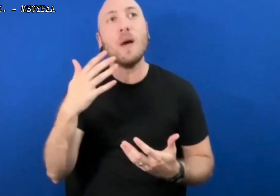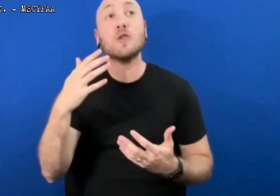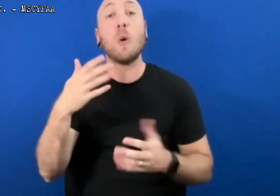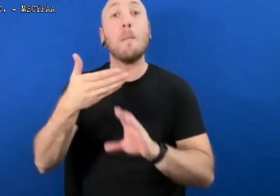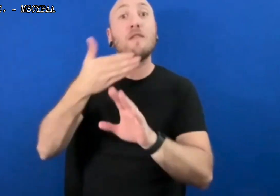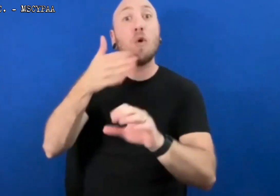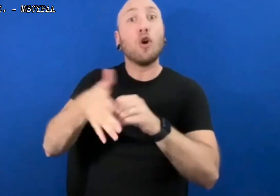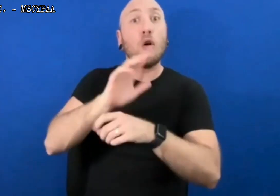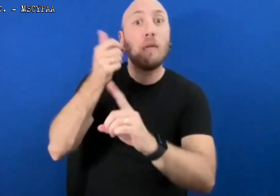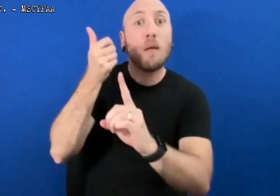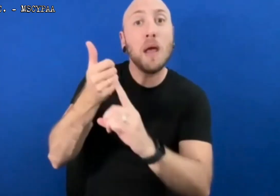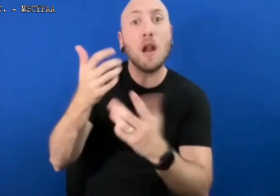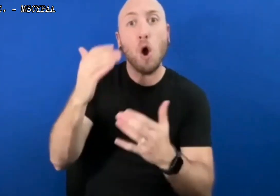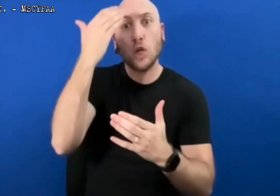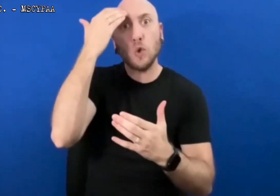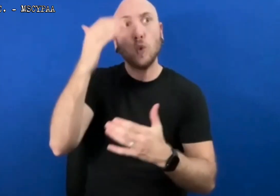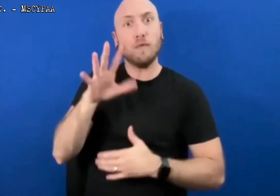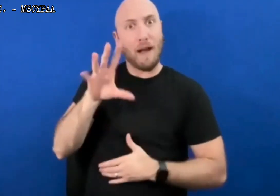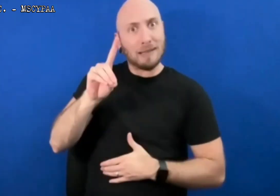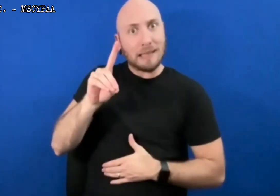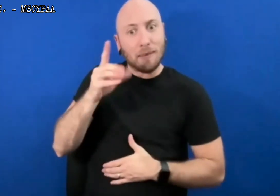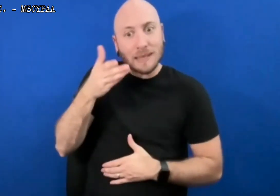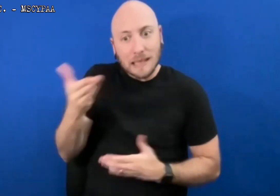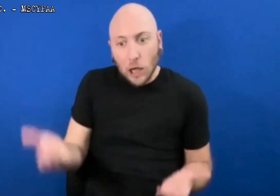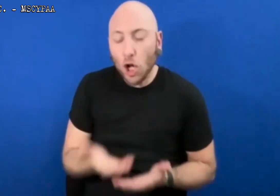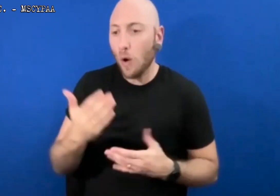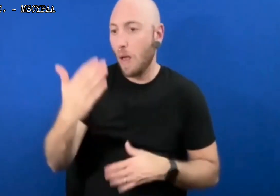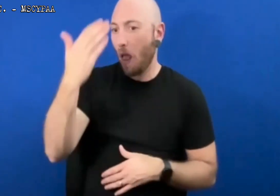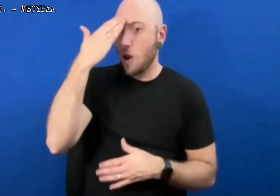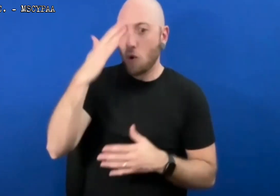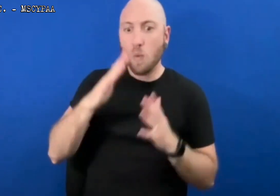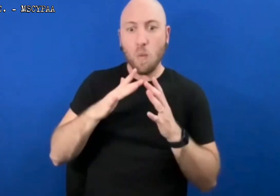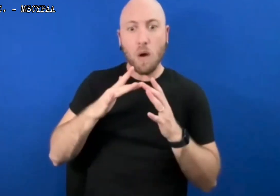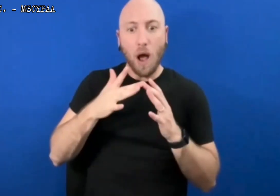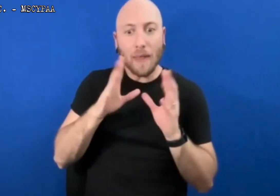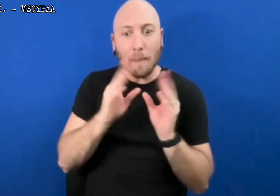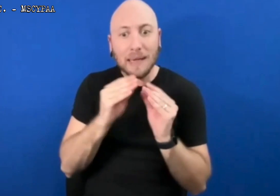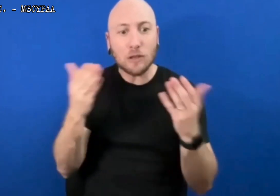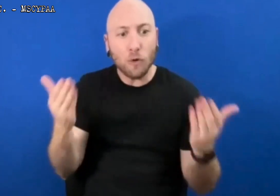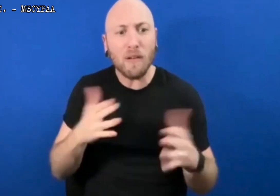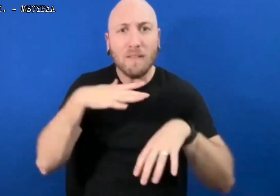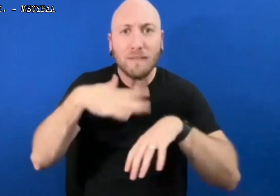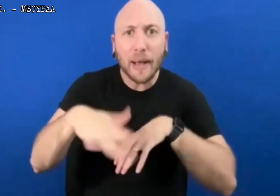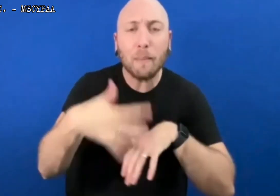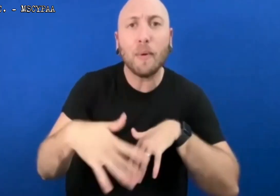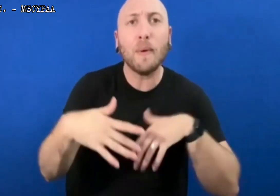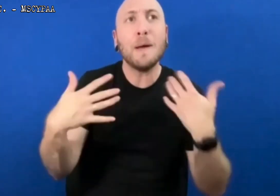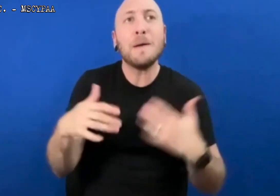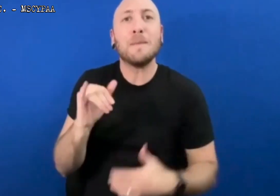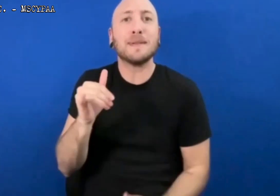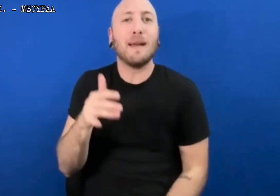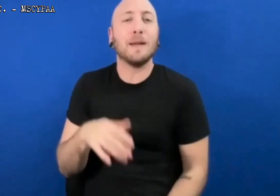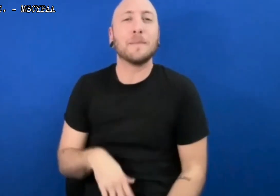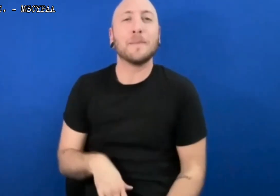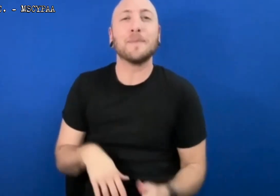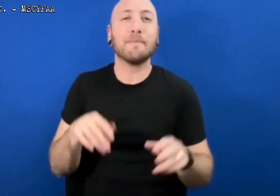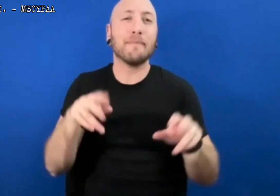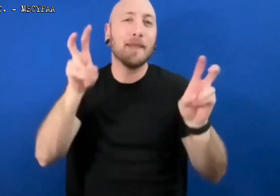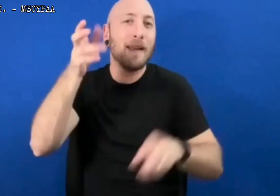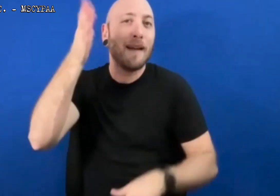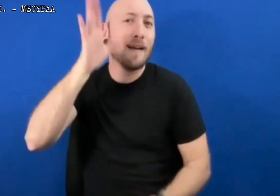knew that this meeting existed before the pandemic. So it was just like this little God wink.